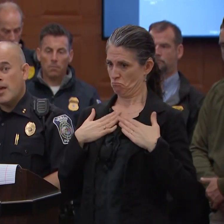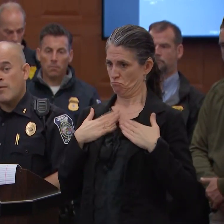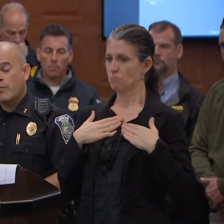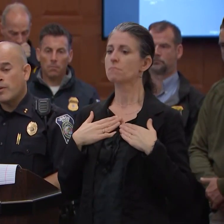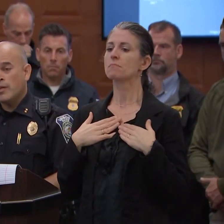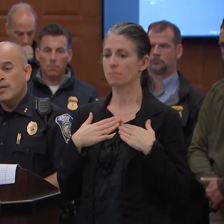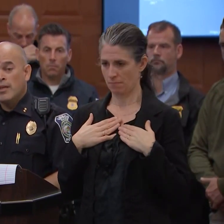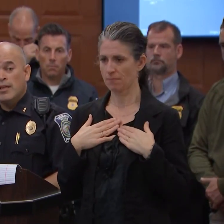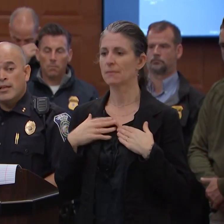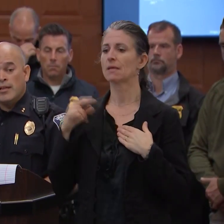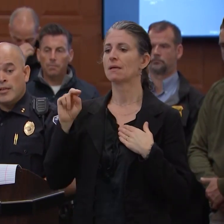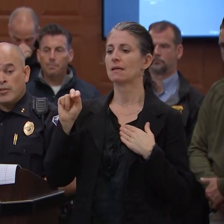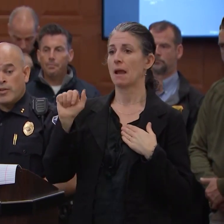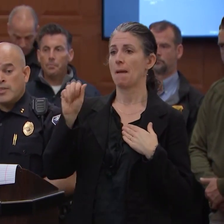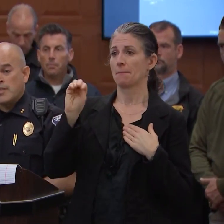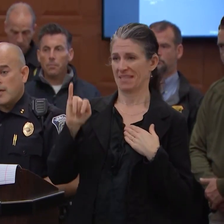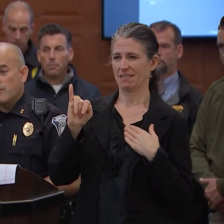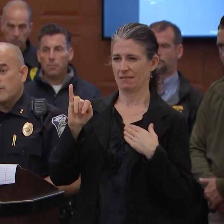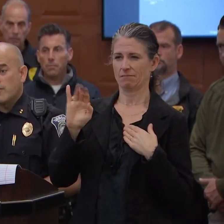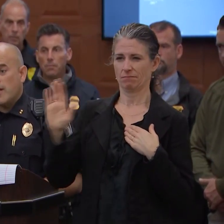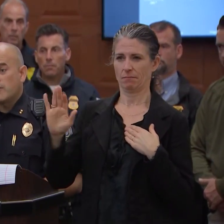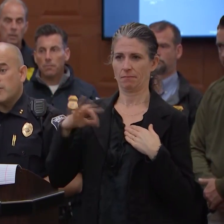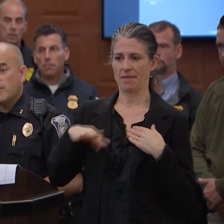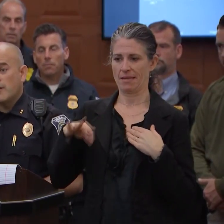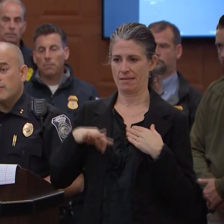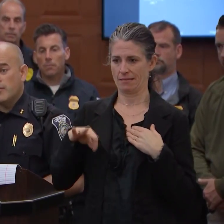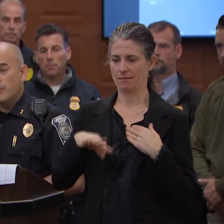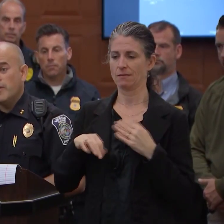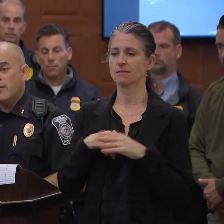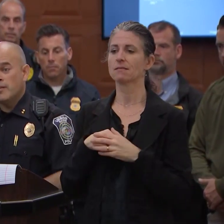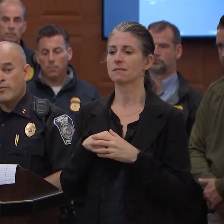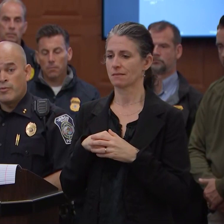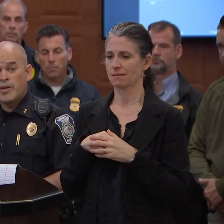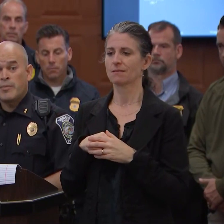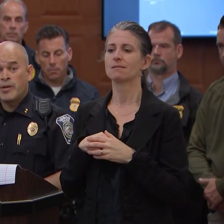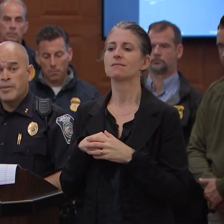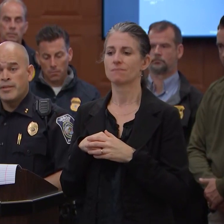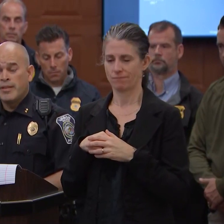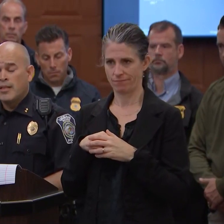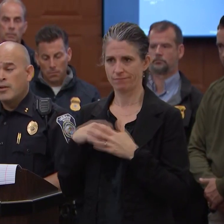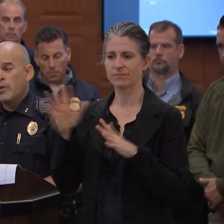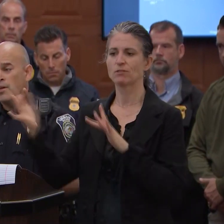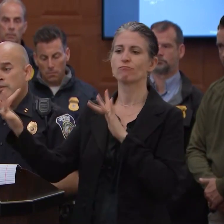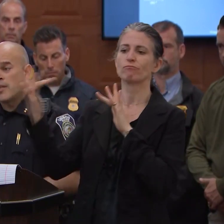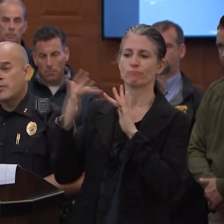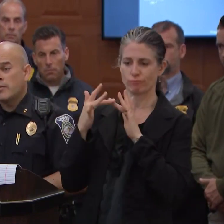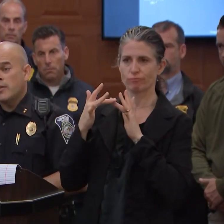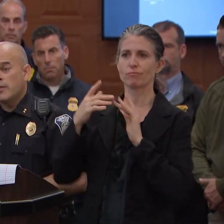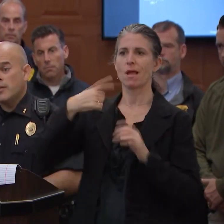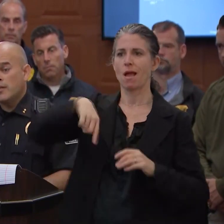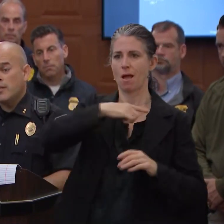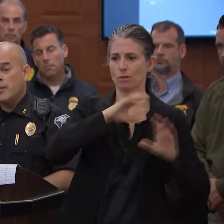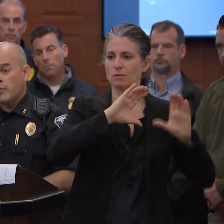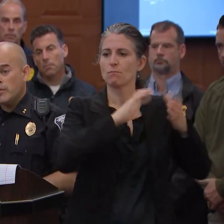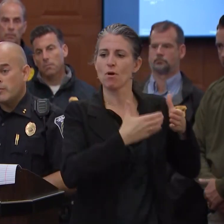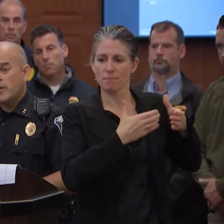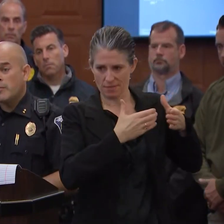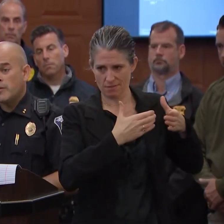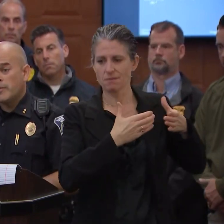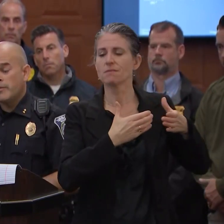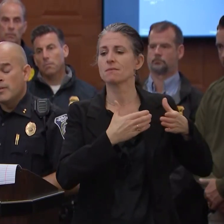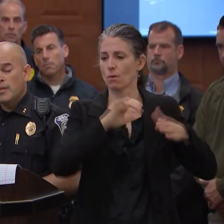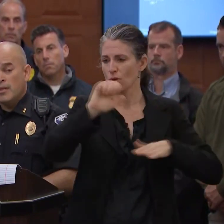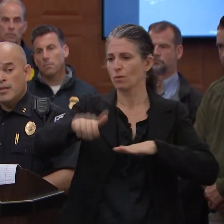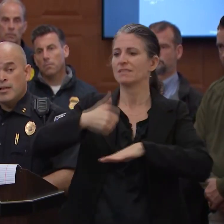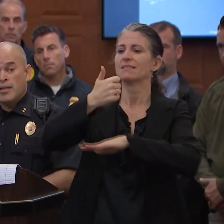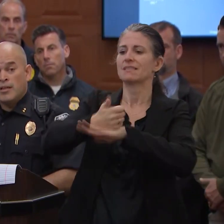as every crisis counselor has reached out to me from my department. We are scheduling debriefs for my